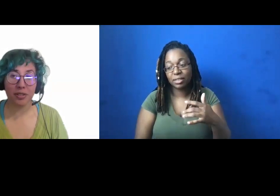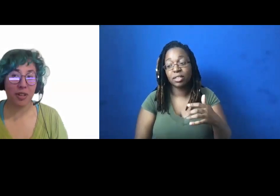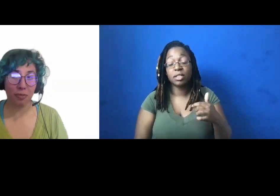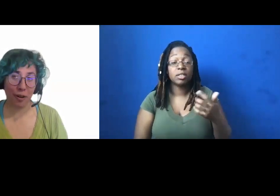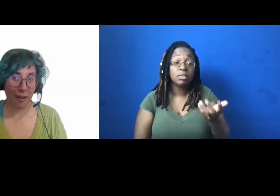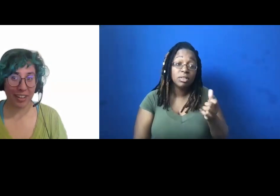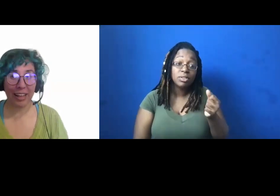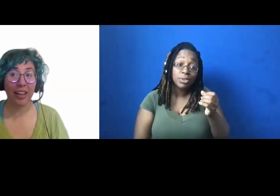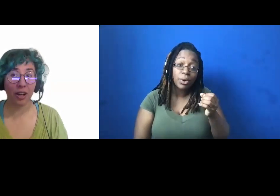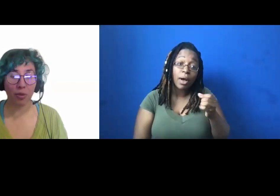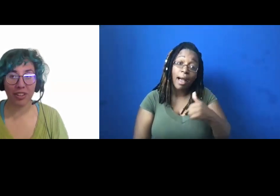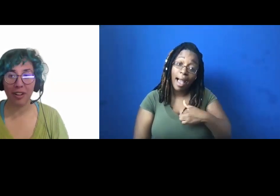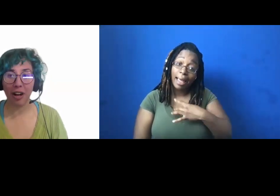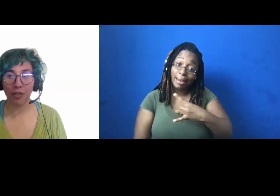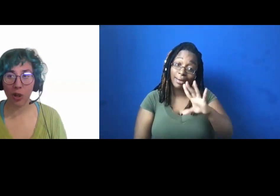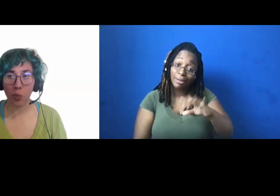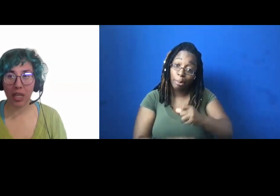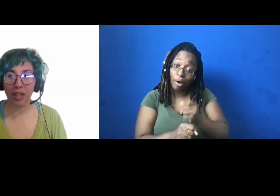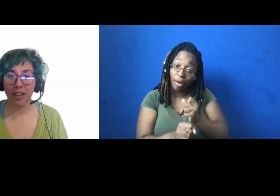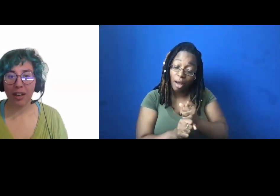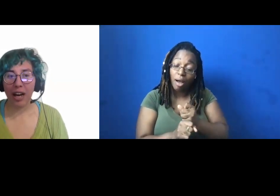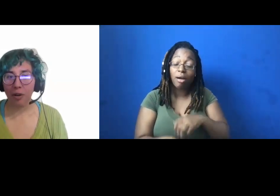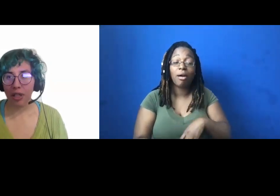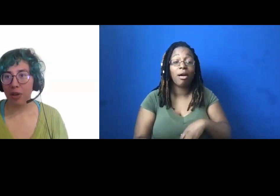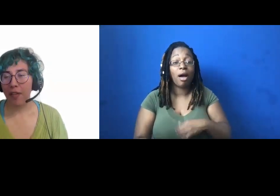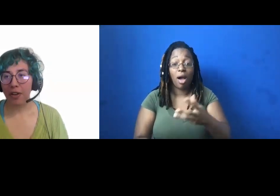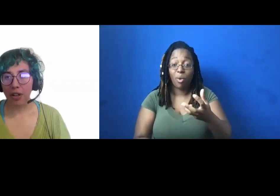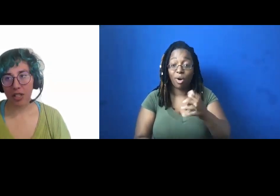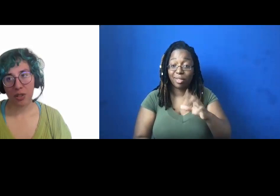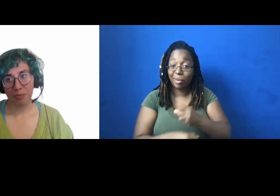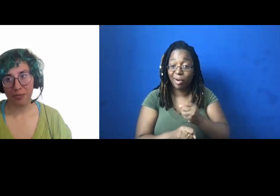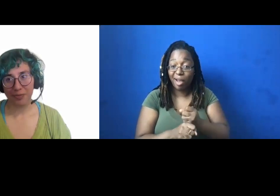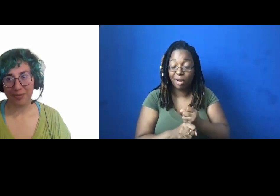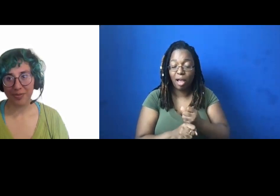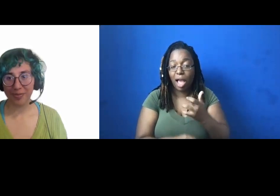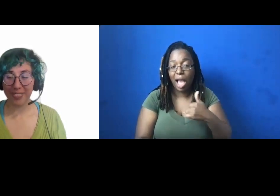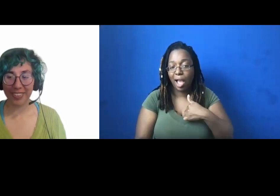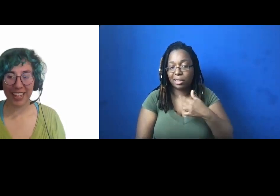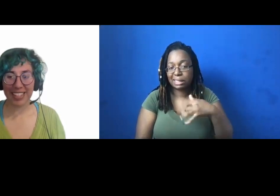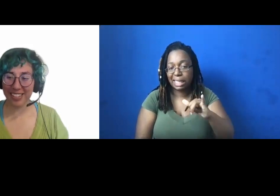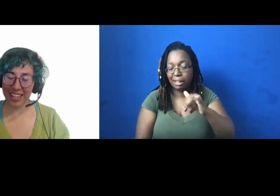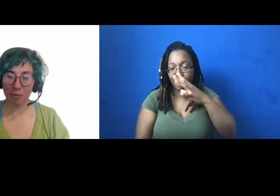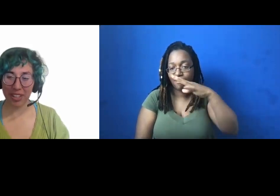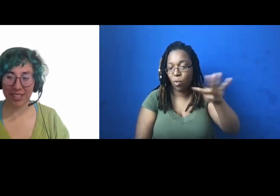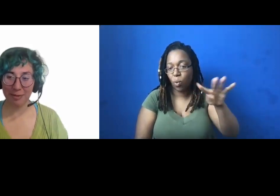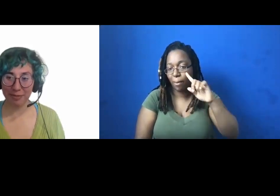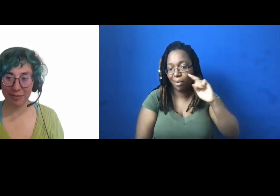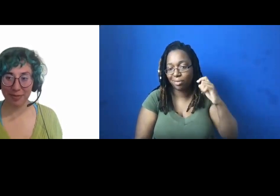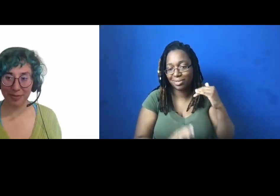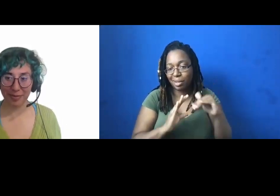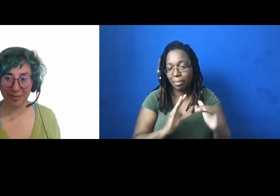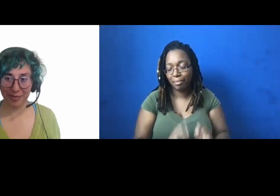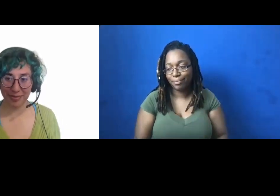want their product, I like what they're offering me, I really rather not. Next slide, please.